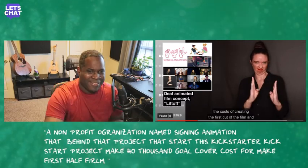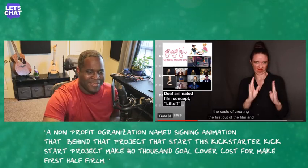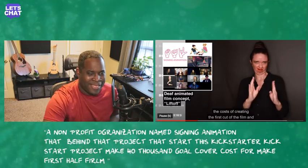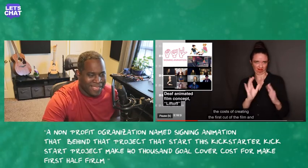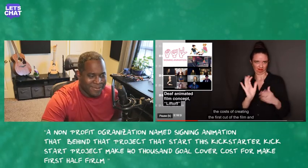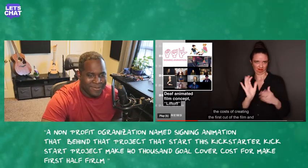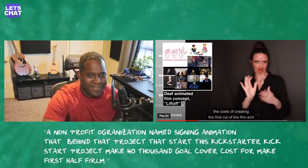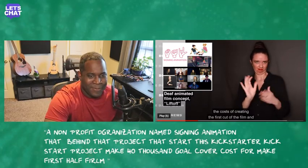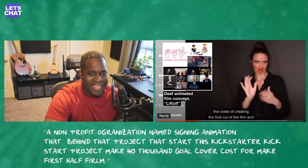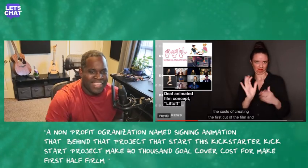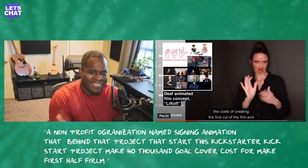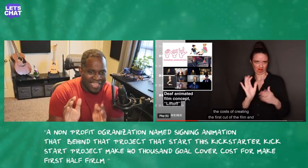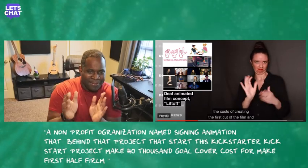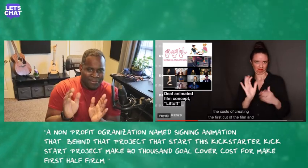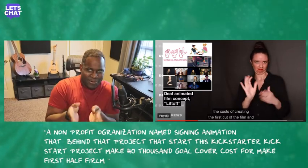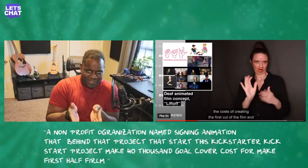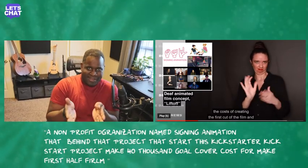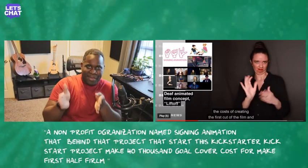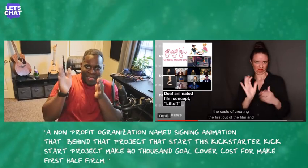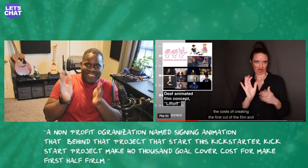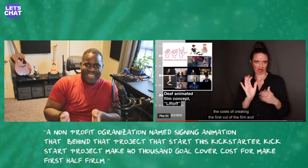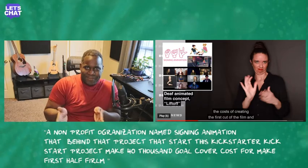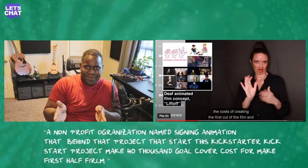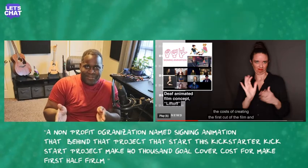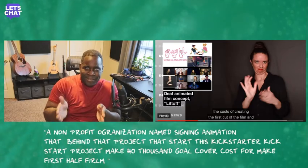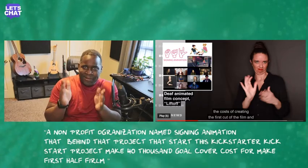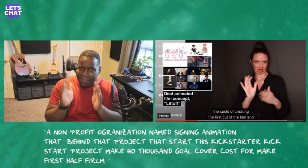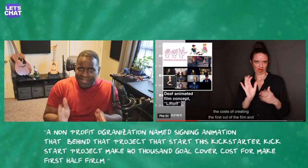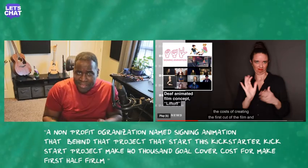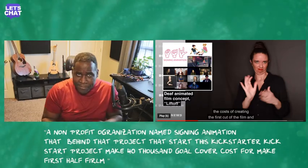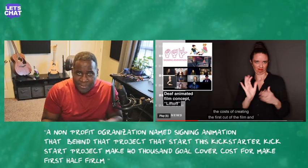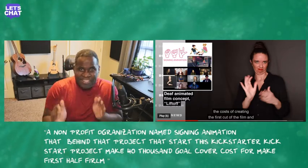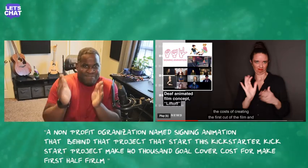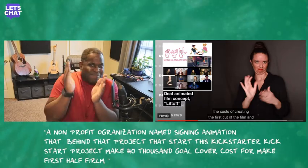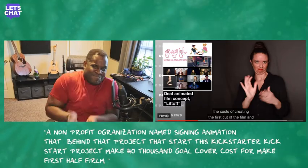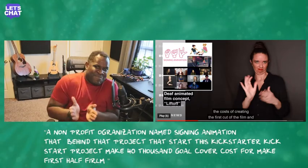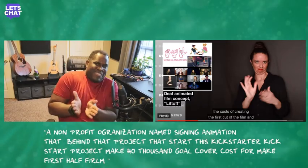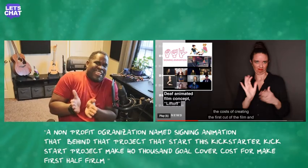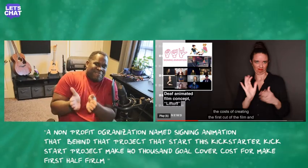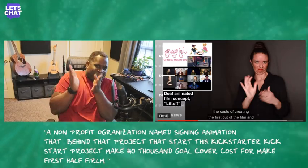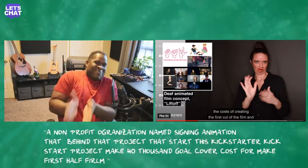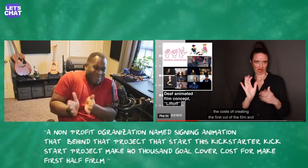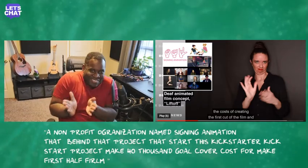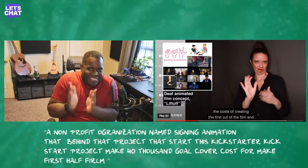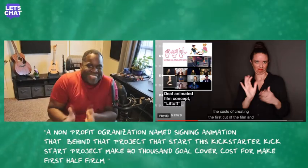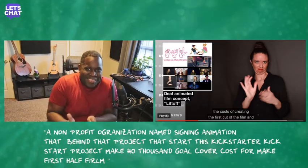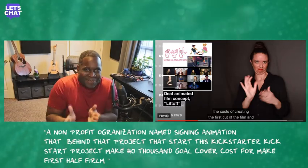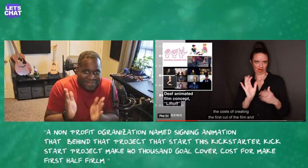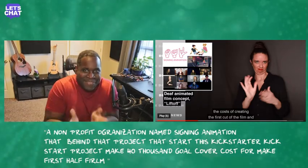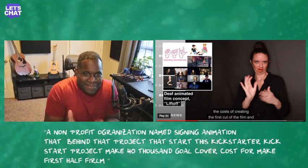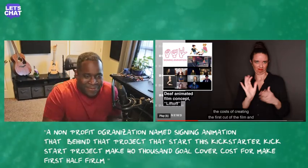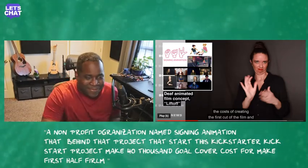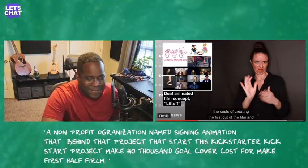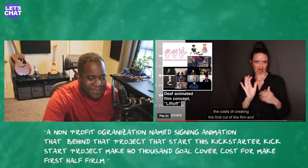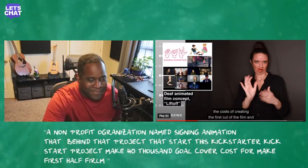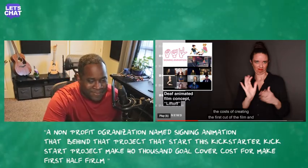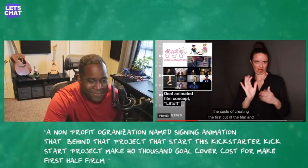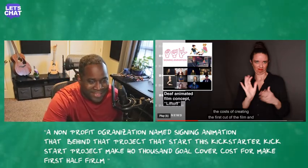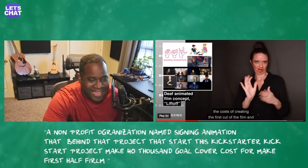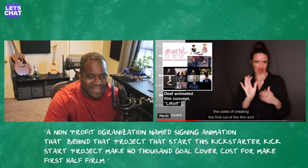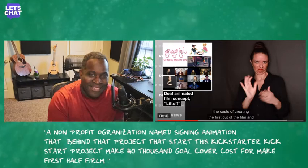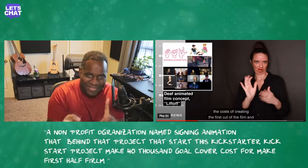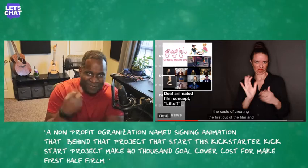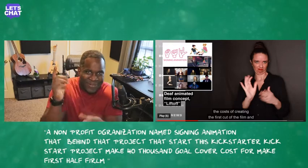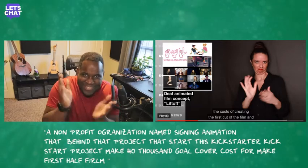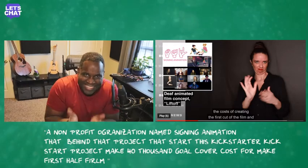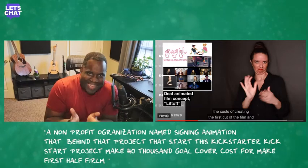cut. Like, right? It's not a person. I'm not saying person here. I'm not saying person. I'm saying the thing for the film, the first